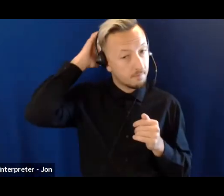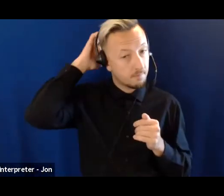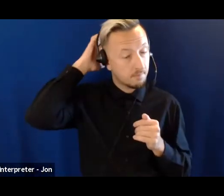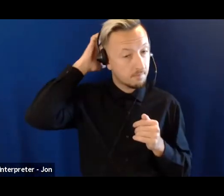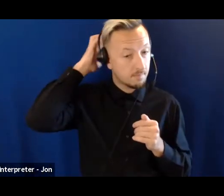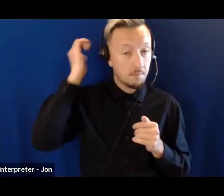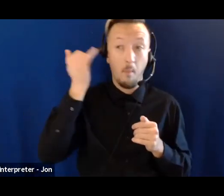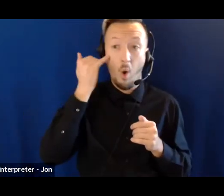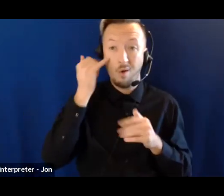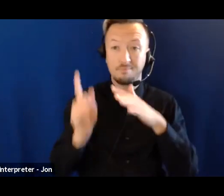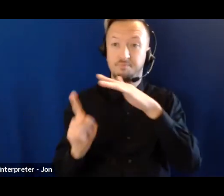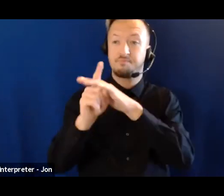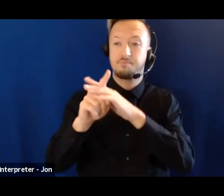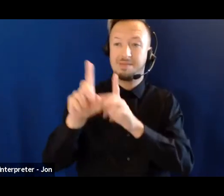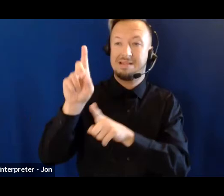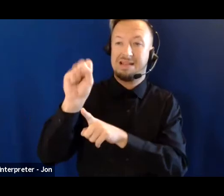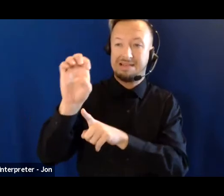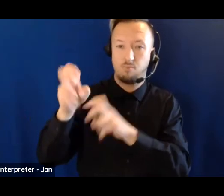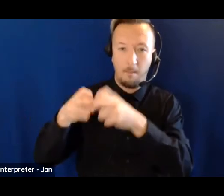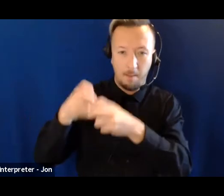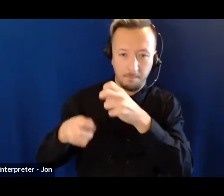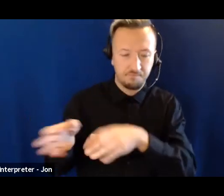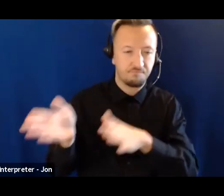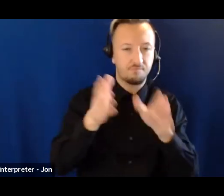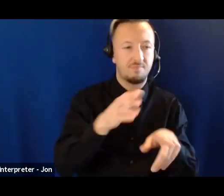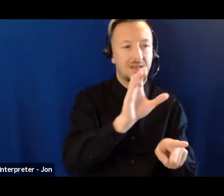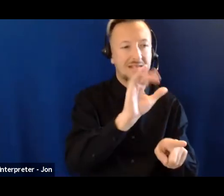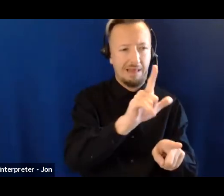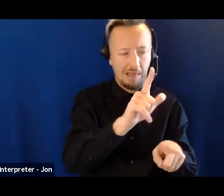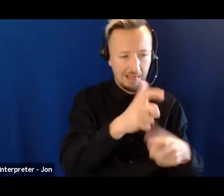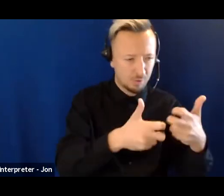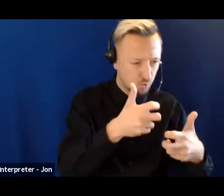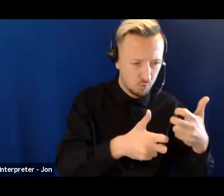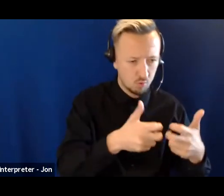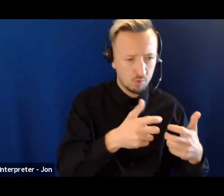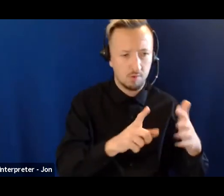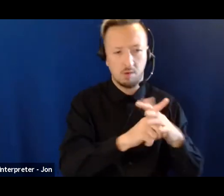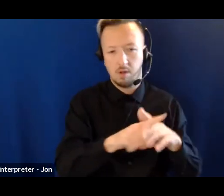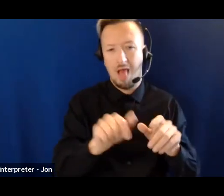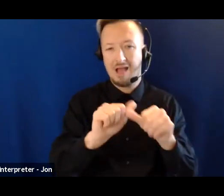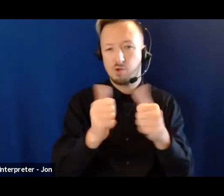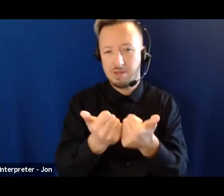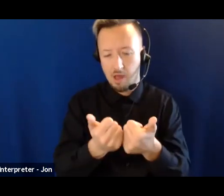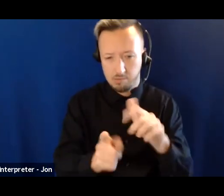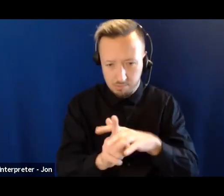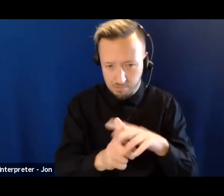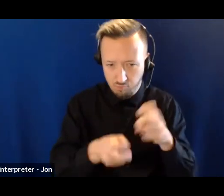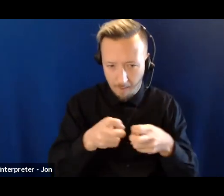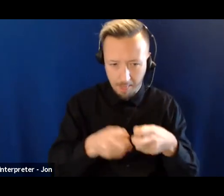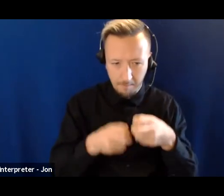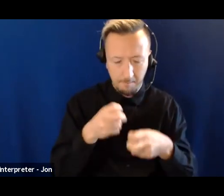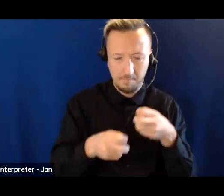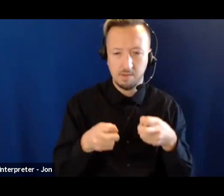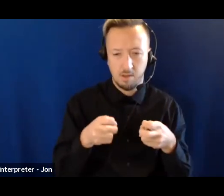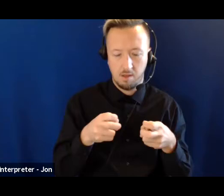DSE, or when you have issues with your SILCs or associations or anybody else, because you can always